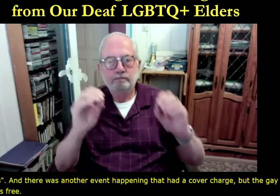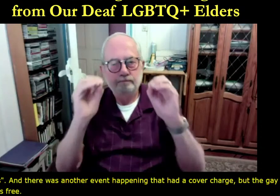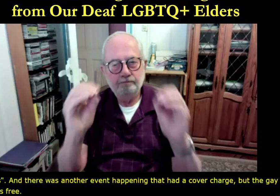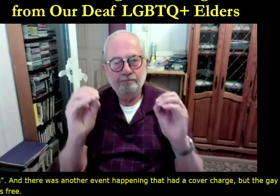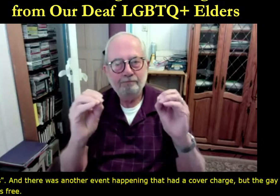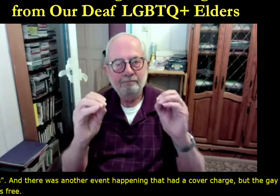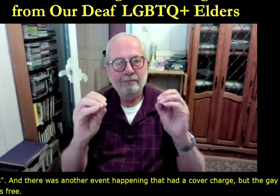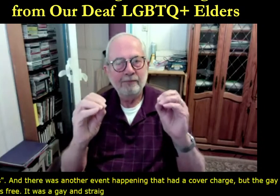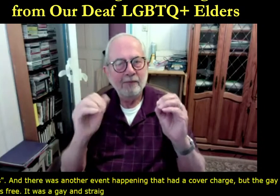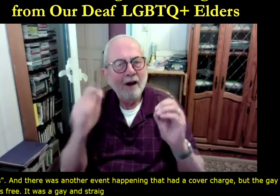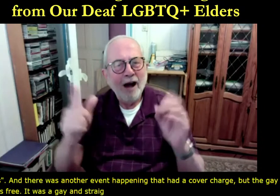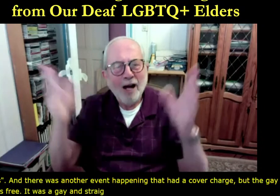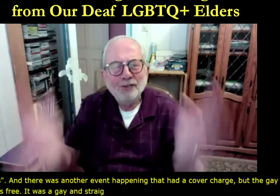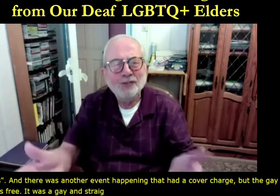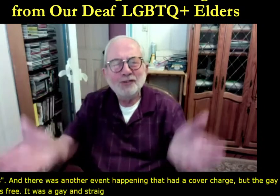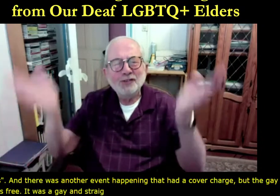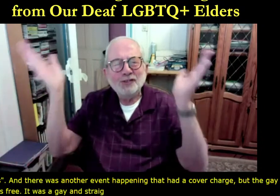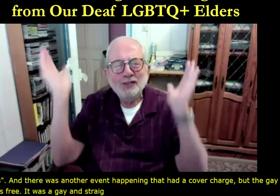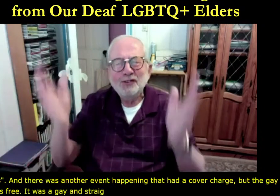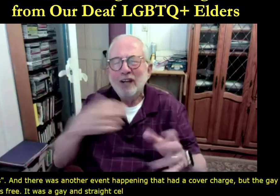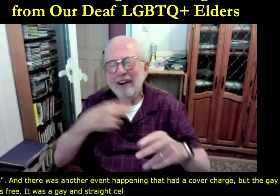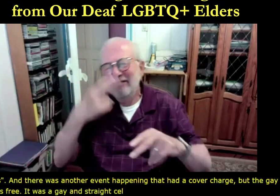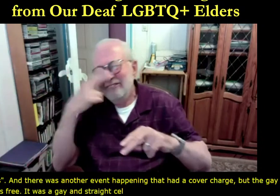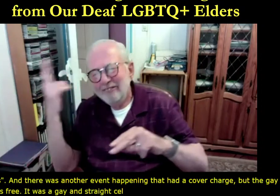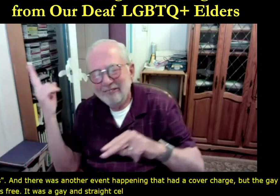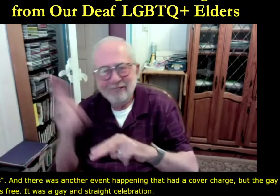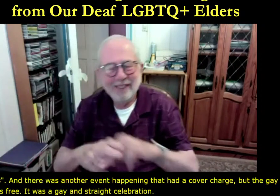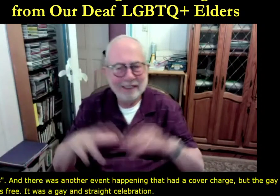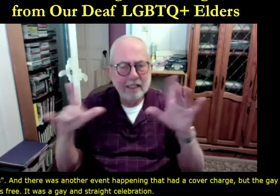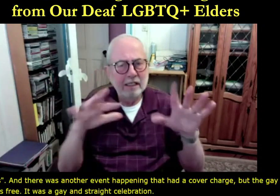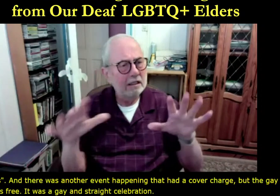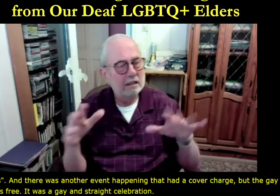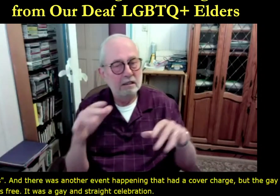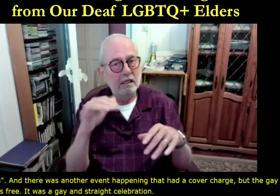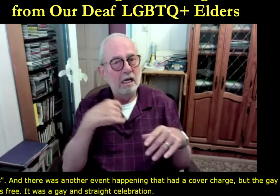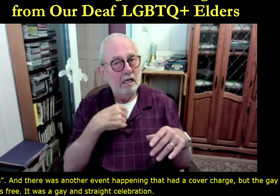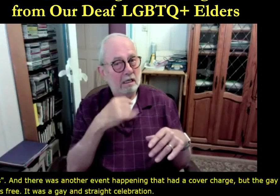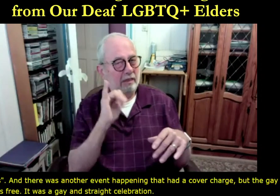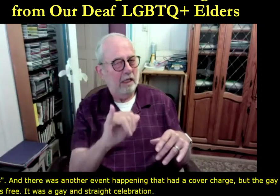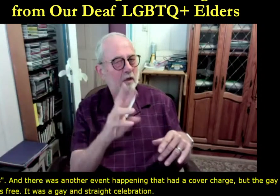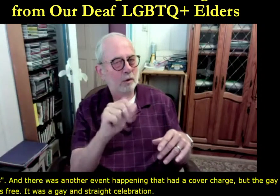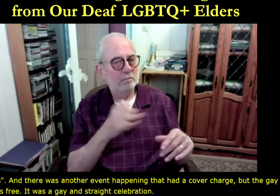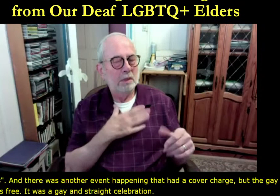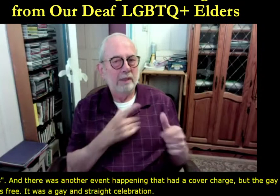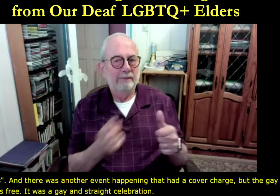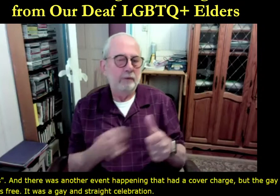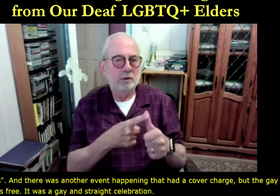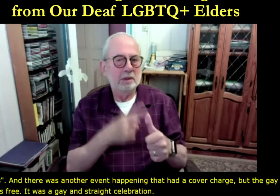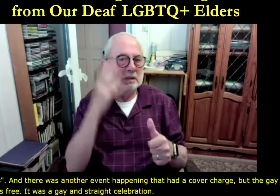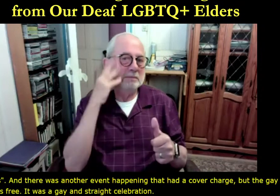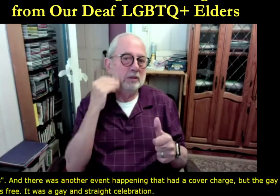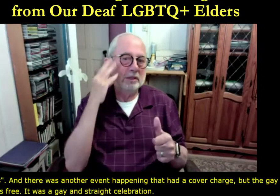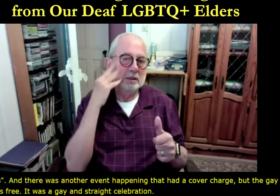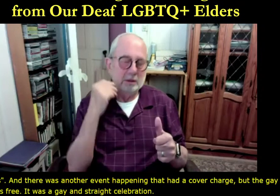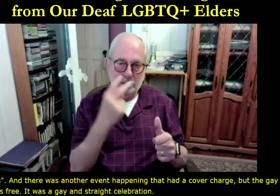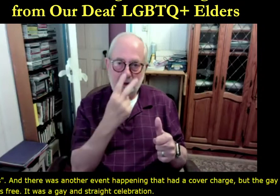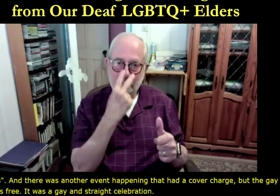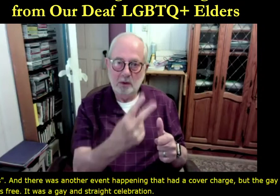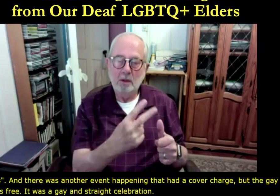disdain for one another group it was just everybody hanging around and enjoying themselves that was my first